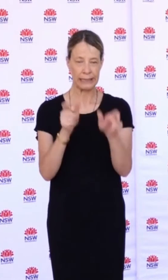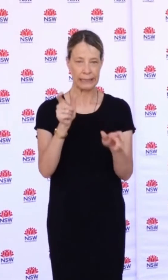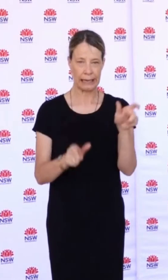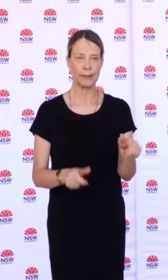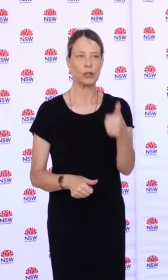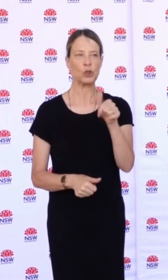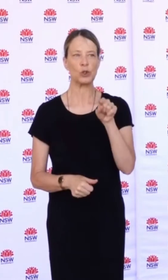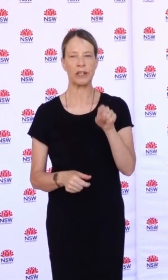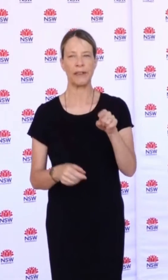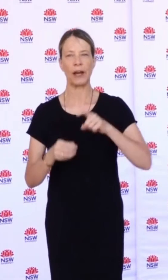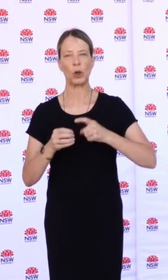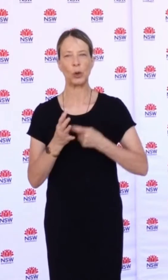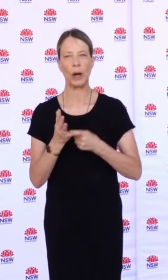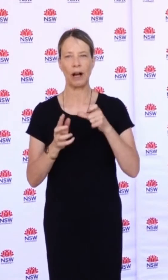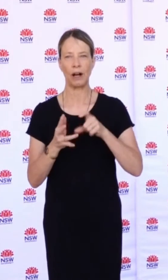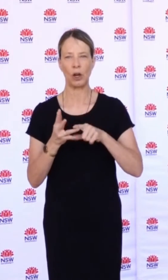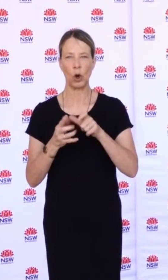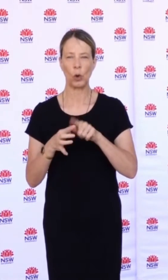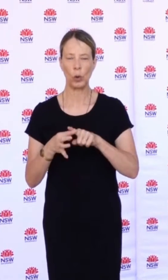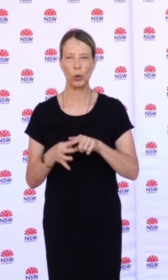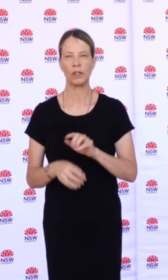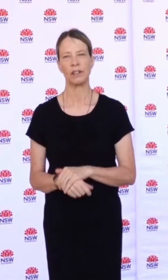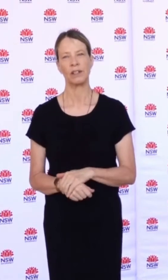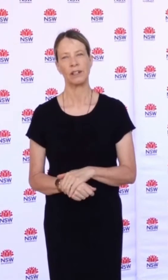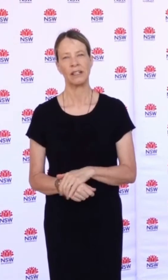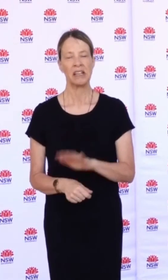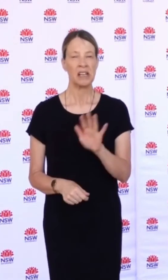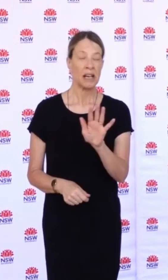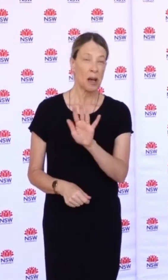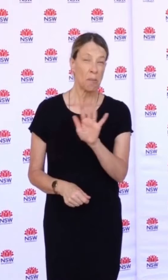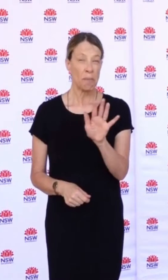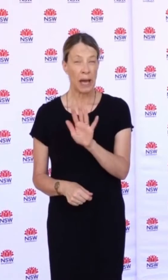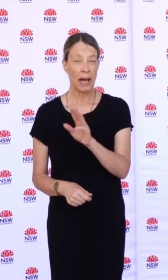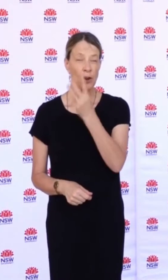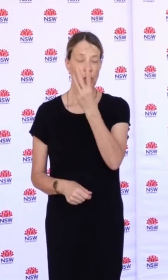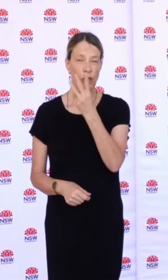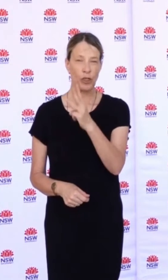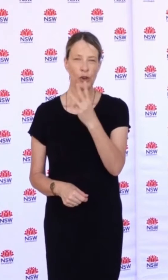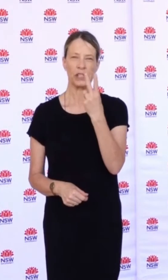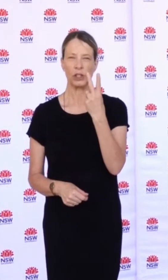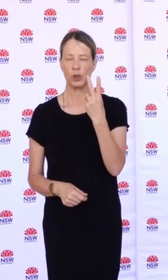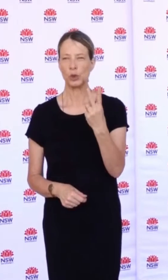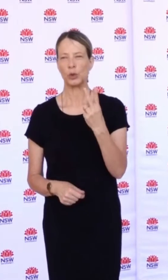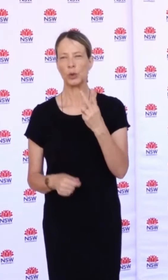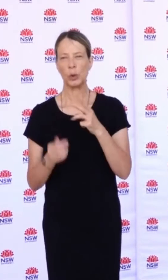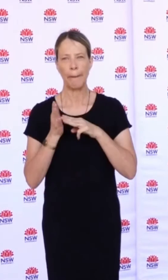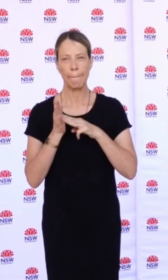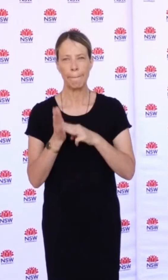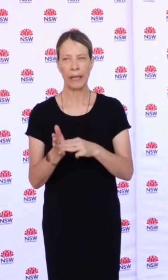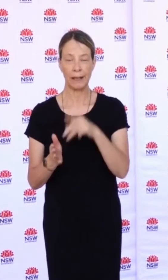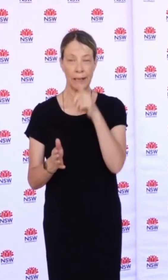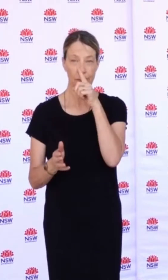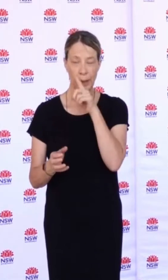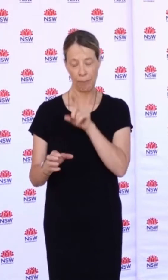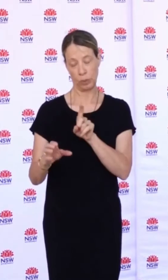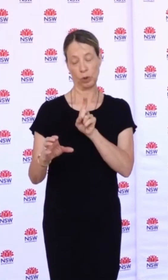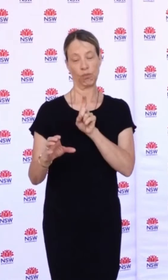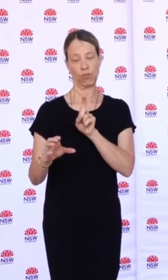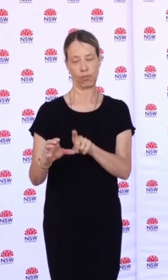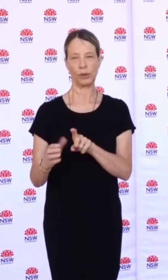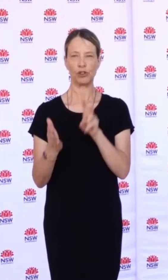news. There's been about 32 million COVID-safe check-ins using the Service New South